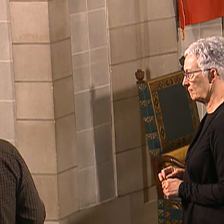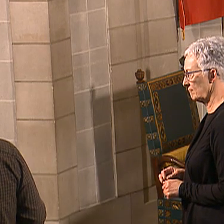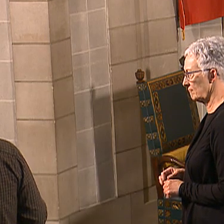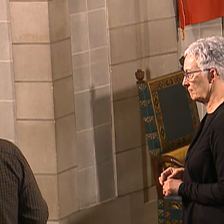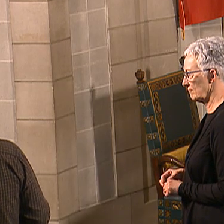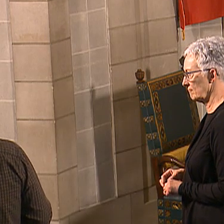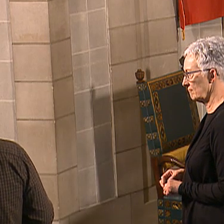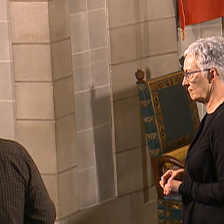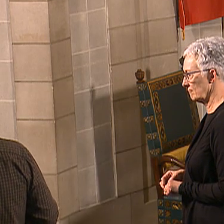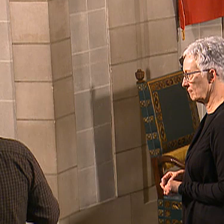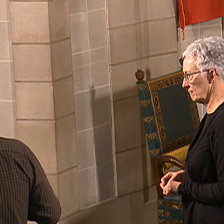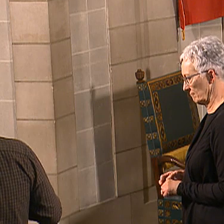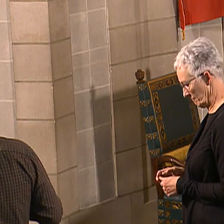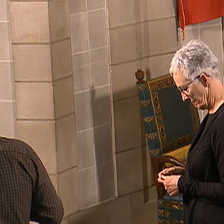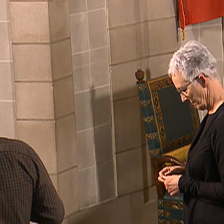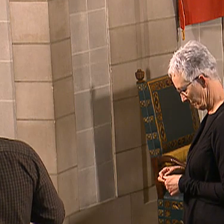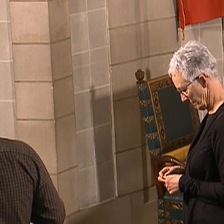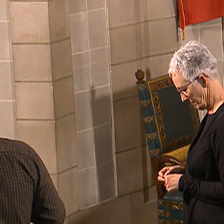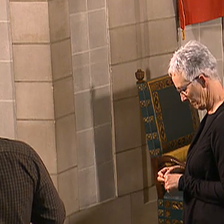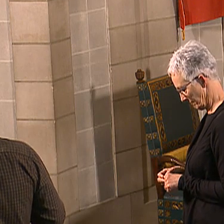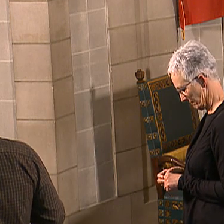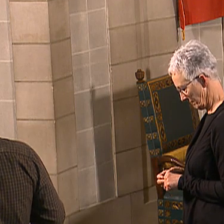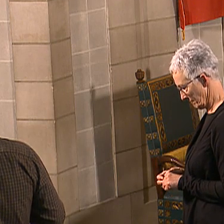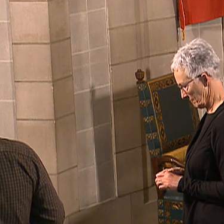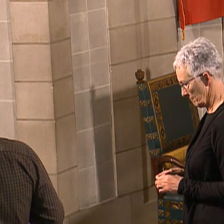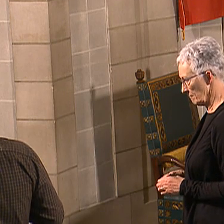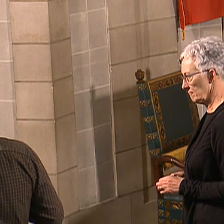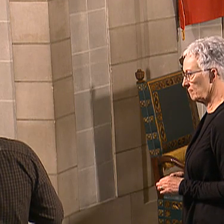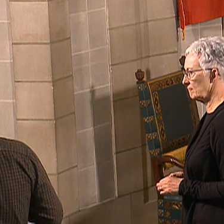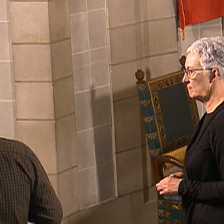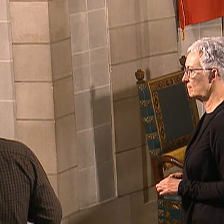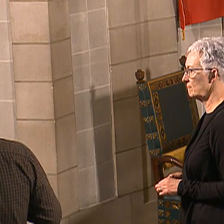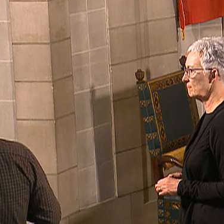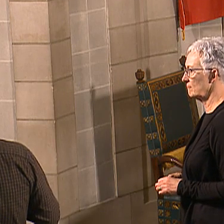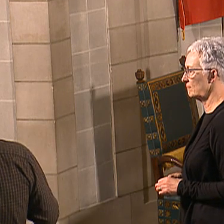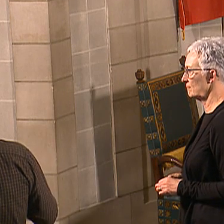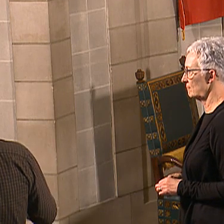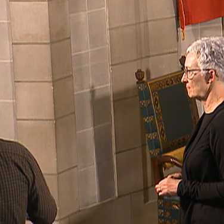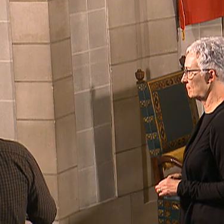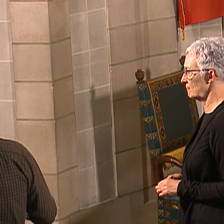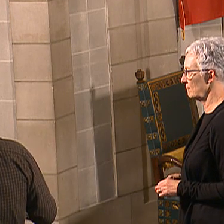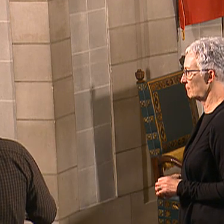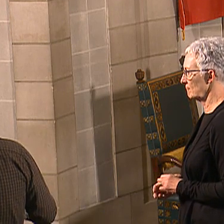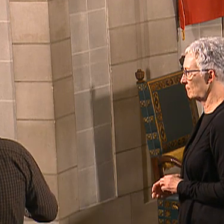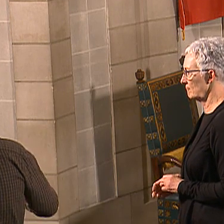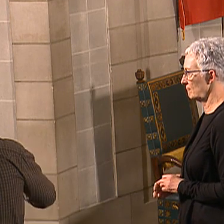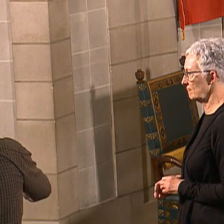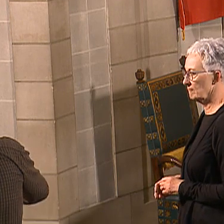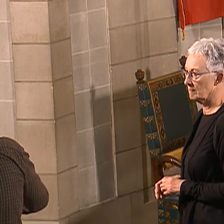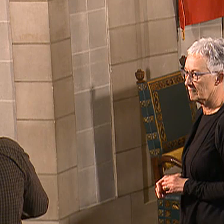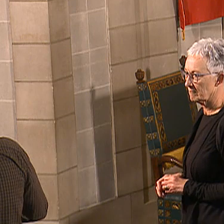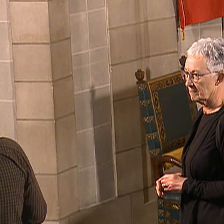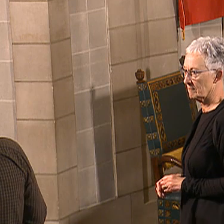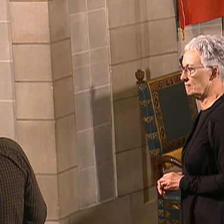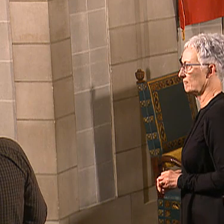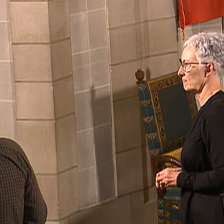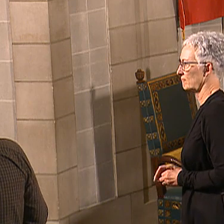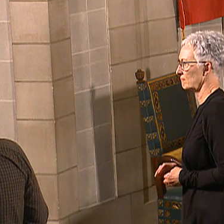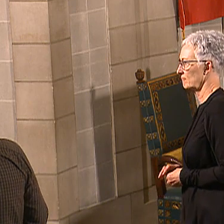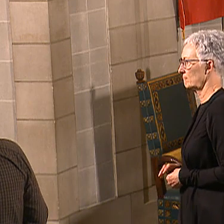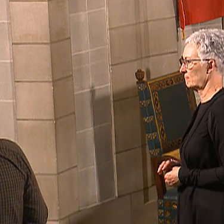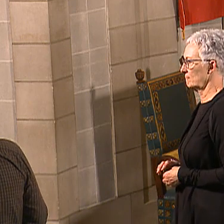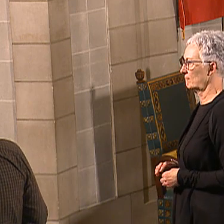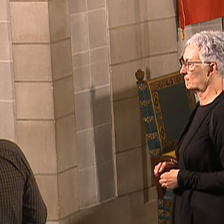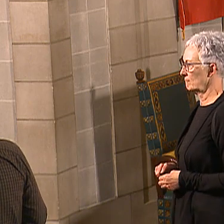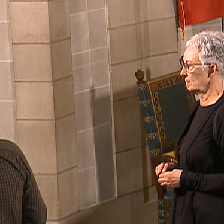enough. Anything that they And does it have to be altered anyway? I couldn't understand. Yeah, so what we do is we make industrial alcohol,